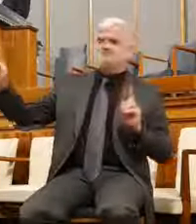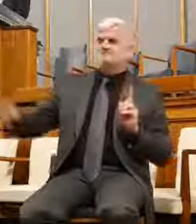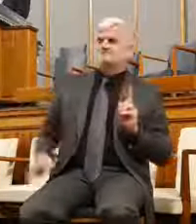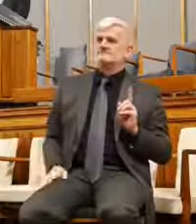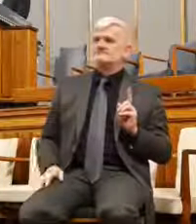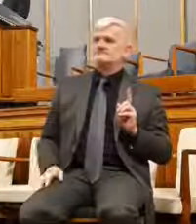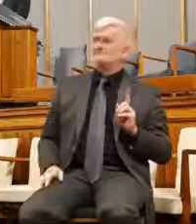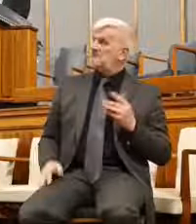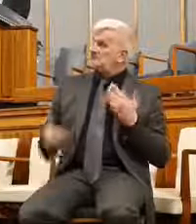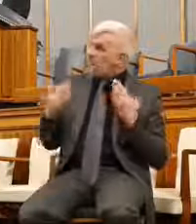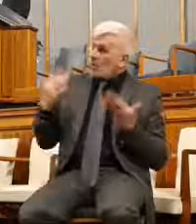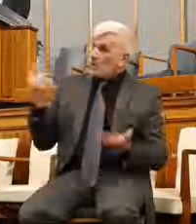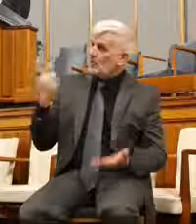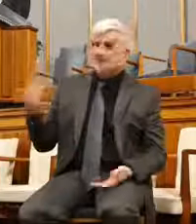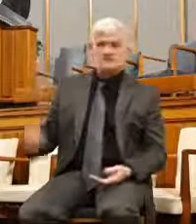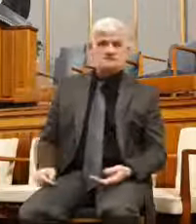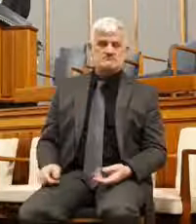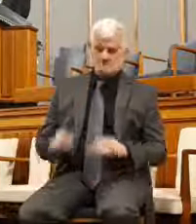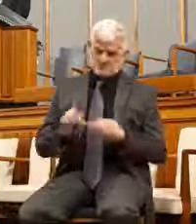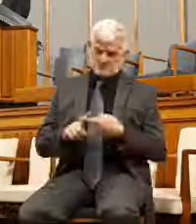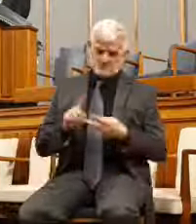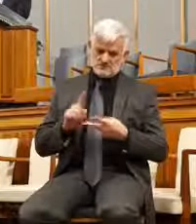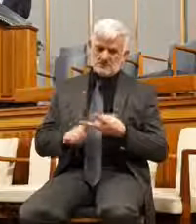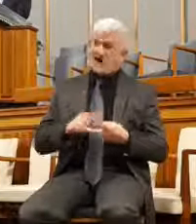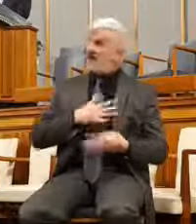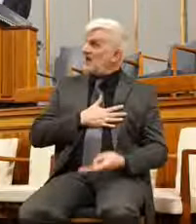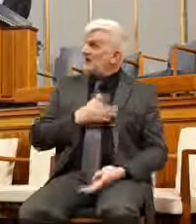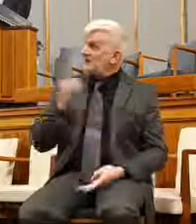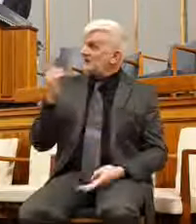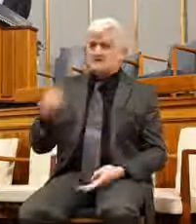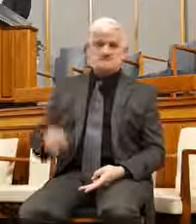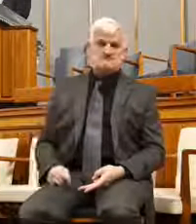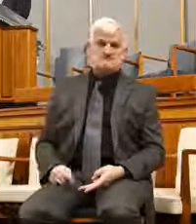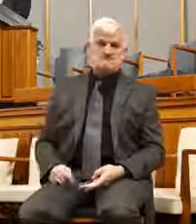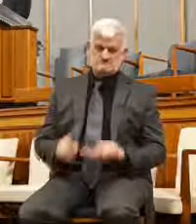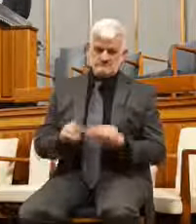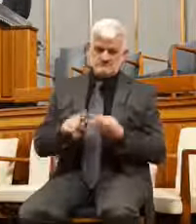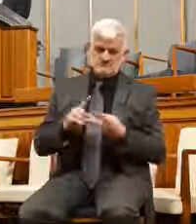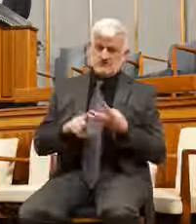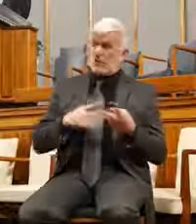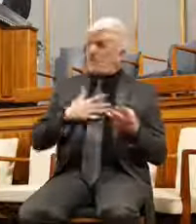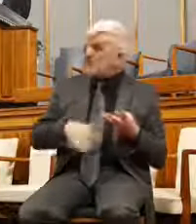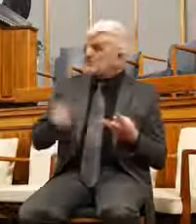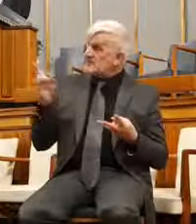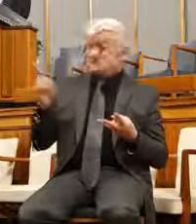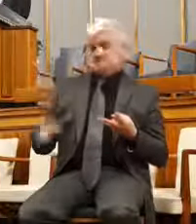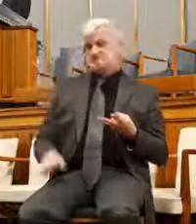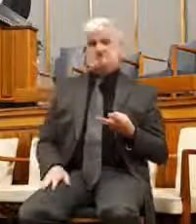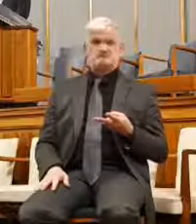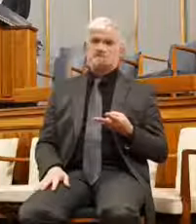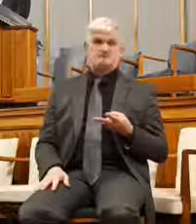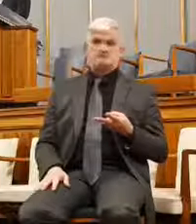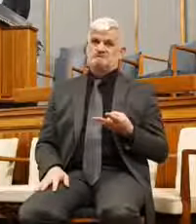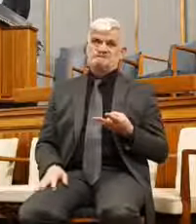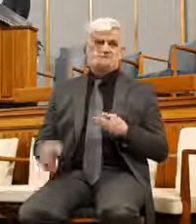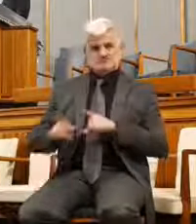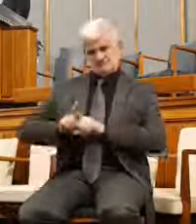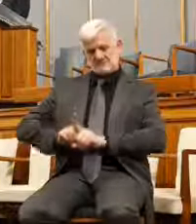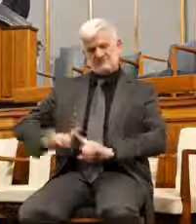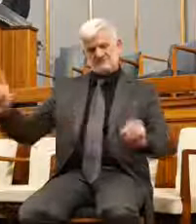we do not love Him, we do not particularly want Him. We are alienated